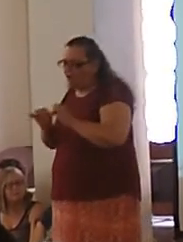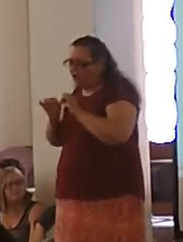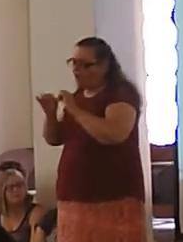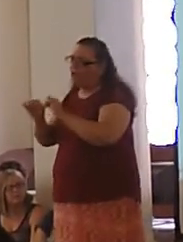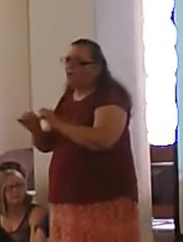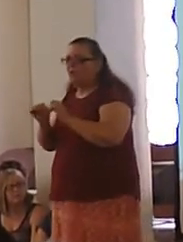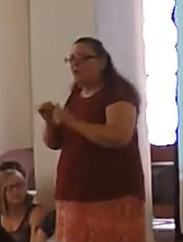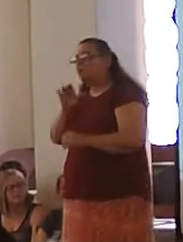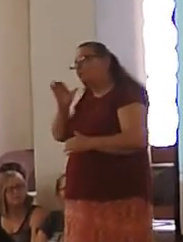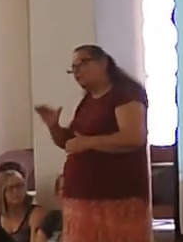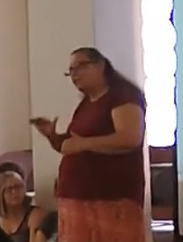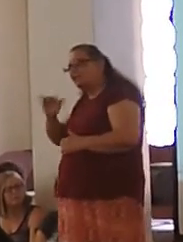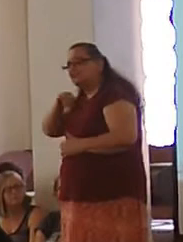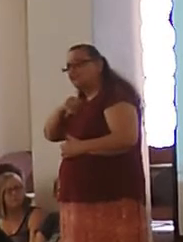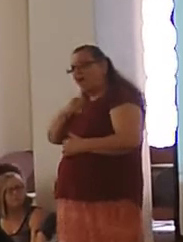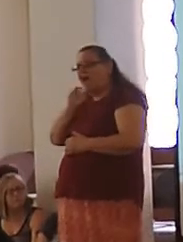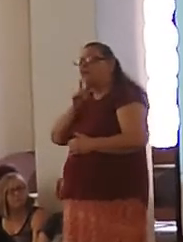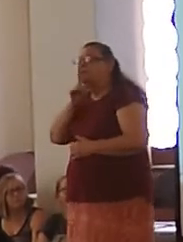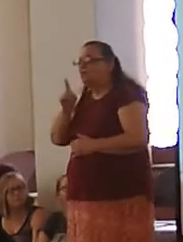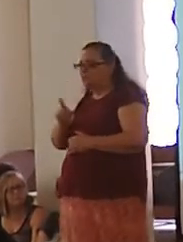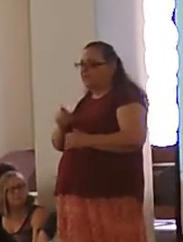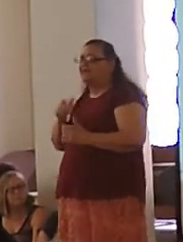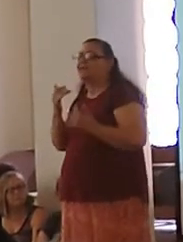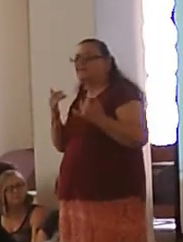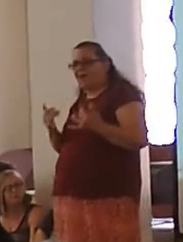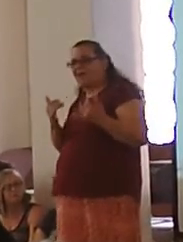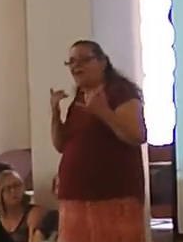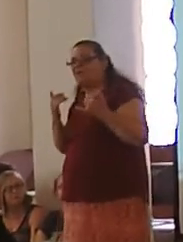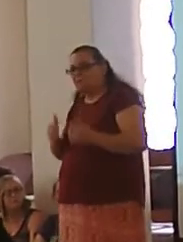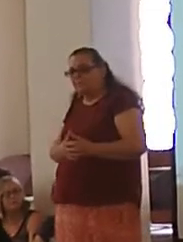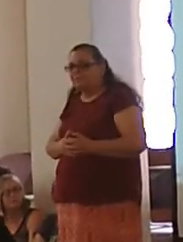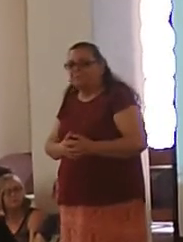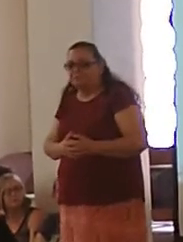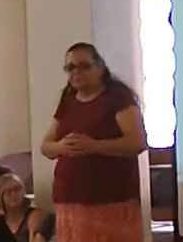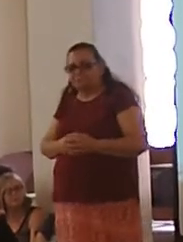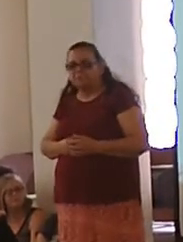Oh, little Johnny is slumped against an alley wall,